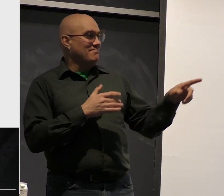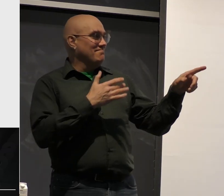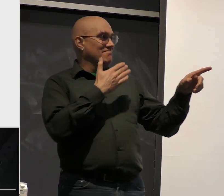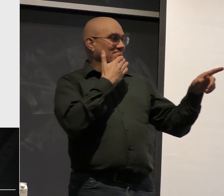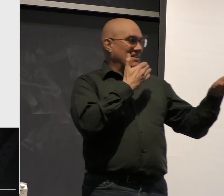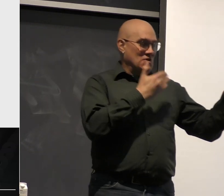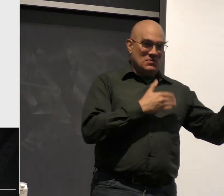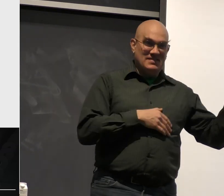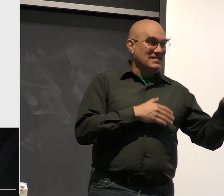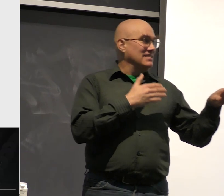Thank you, Charles Malone. Thank you.